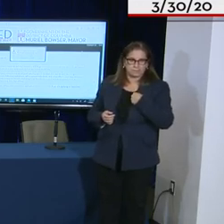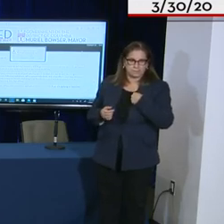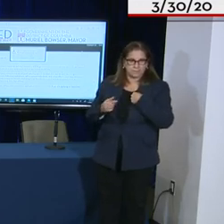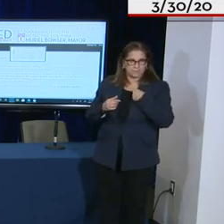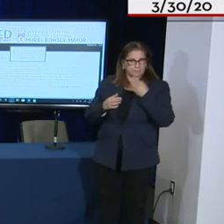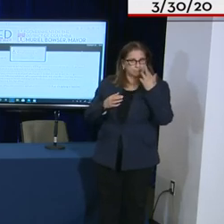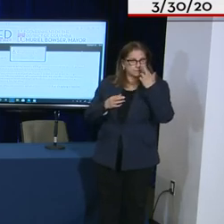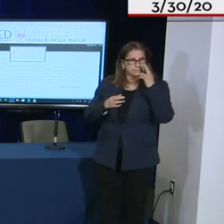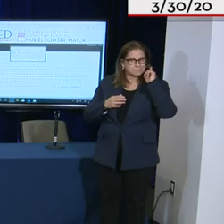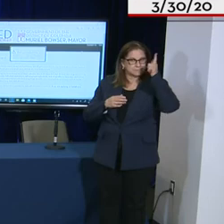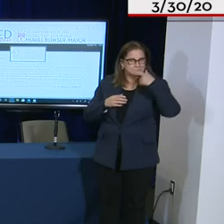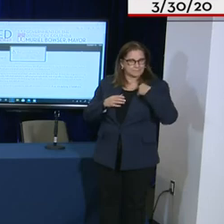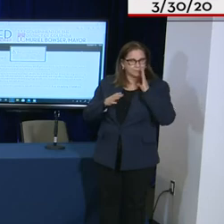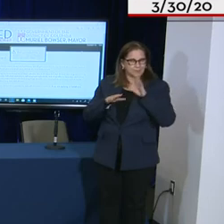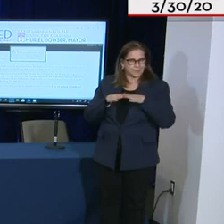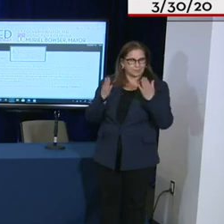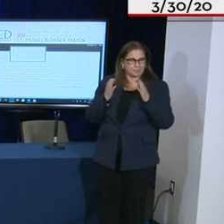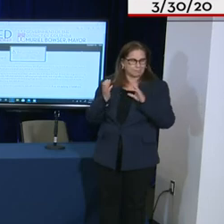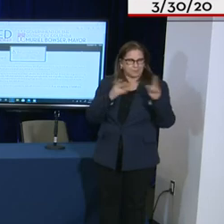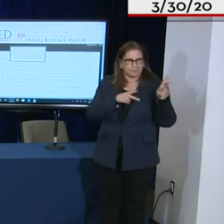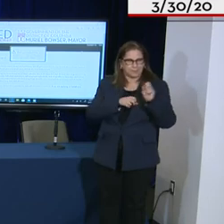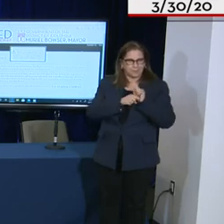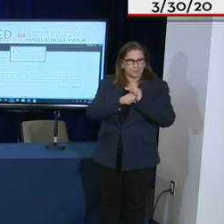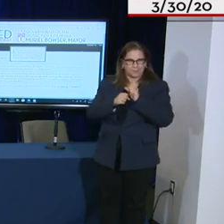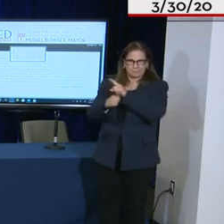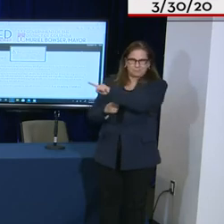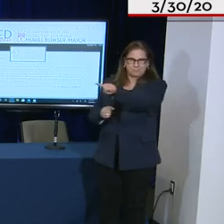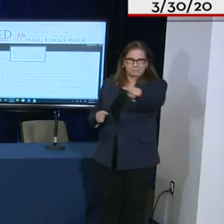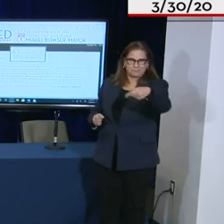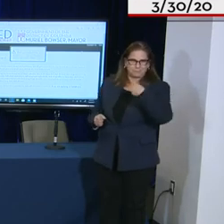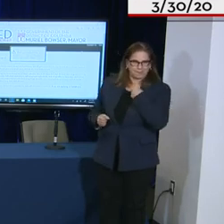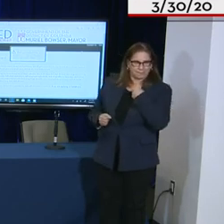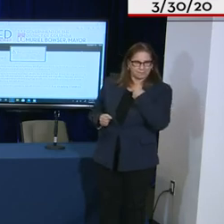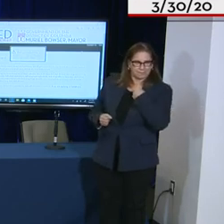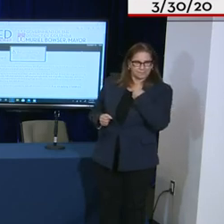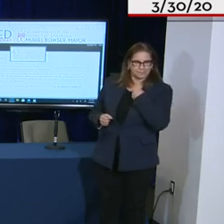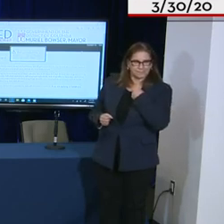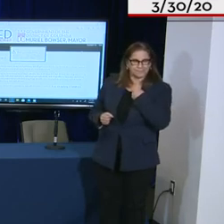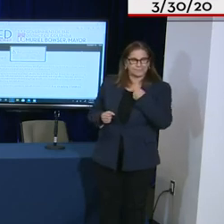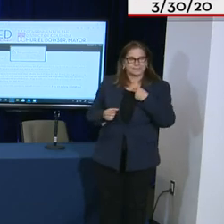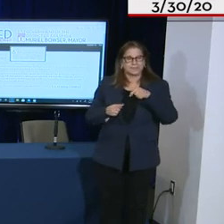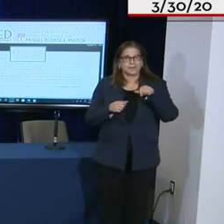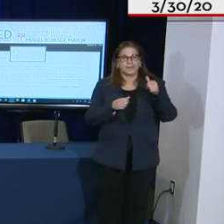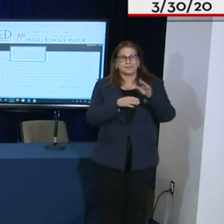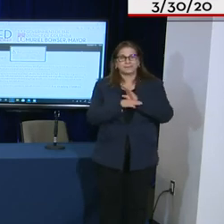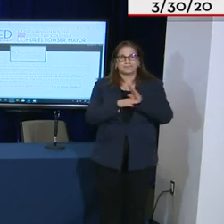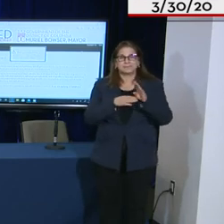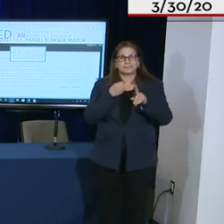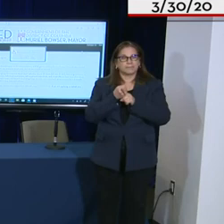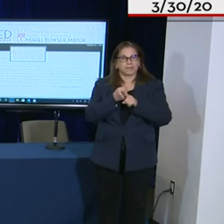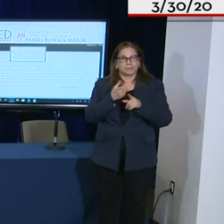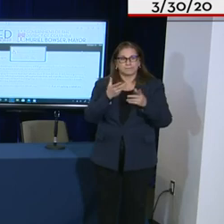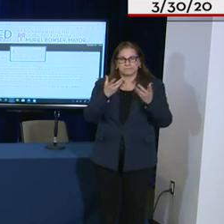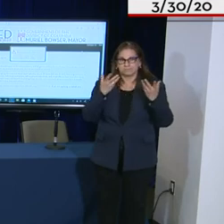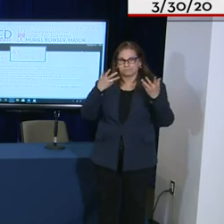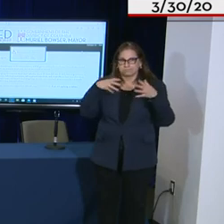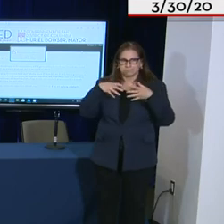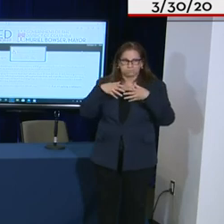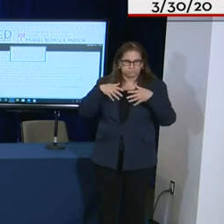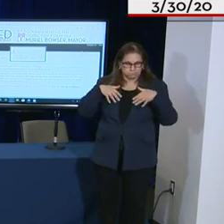to work. There are some businesses that have been so impacted by COVID-19 and